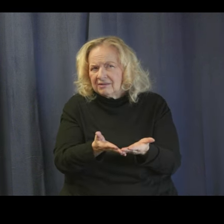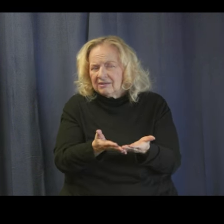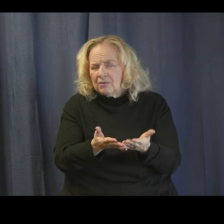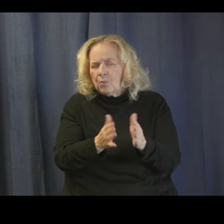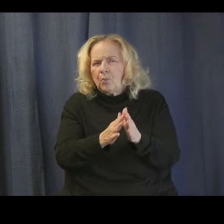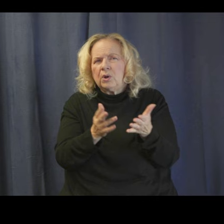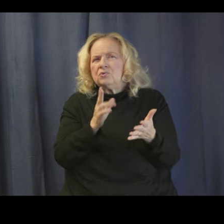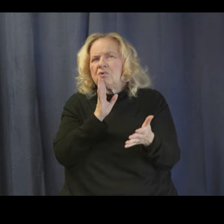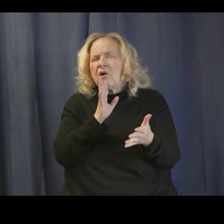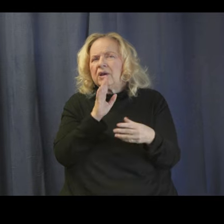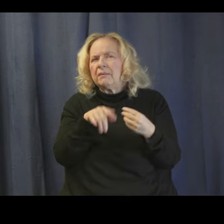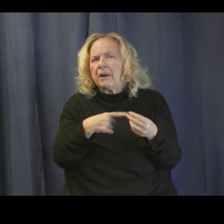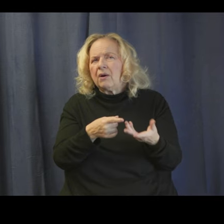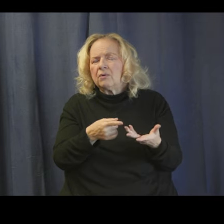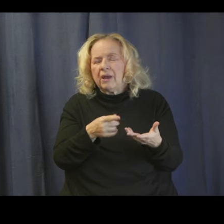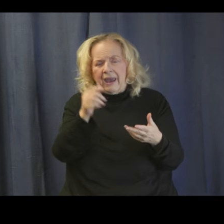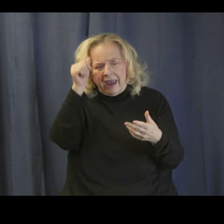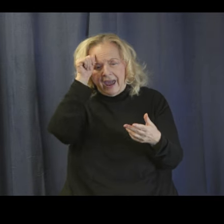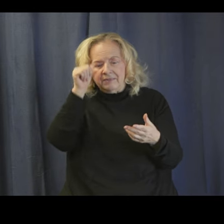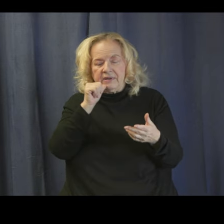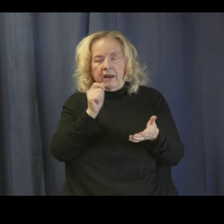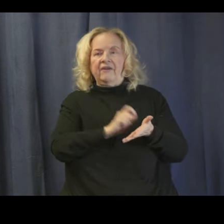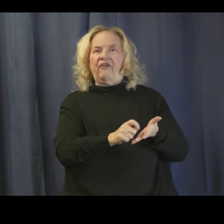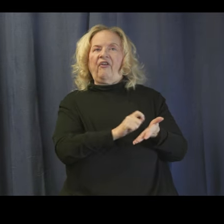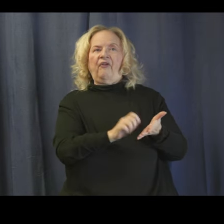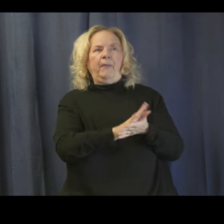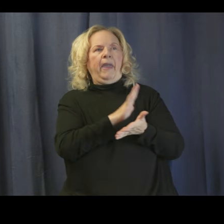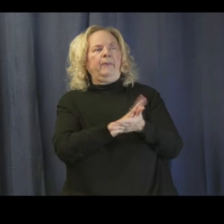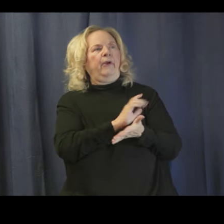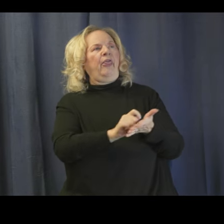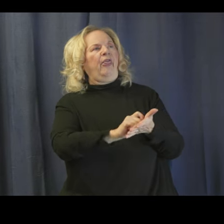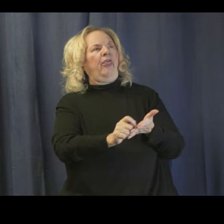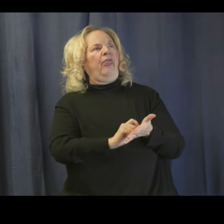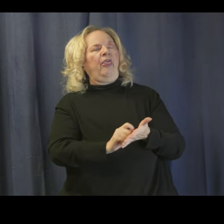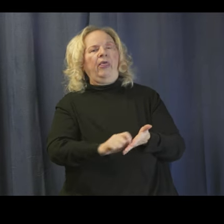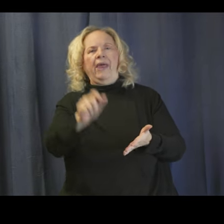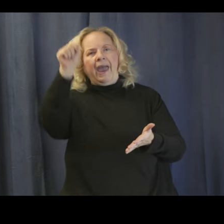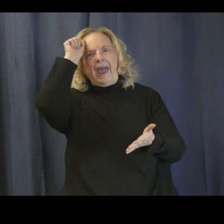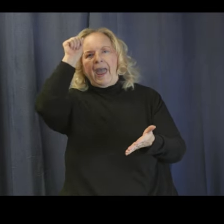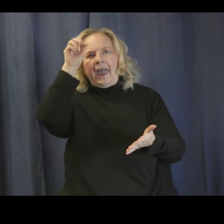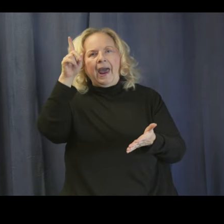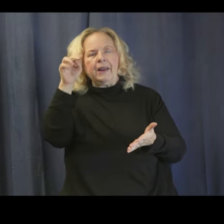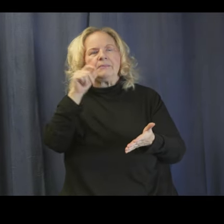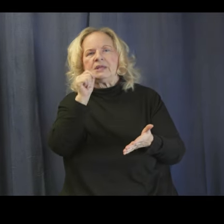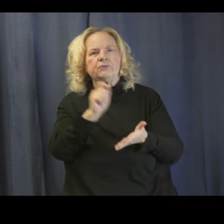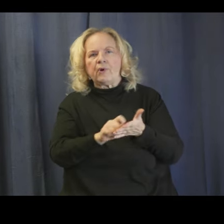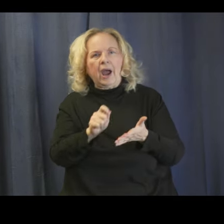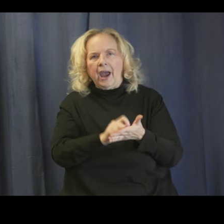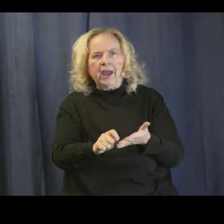What book? I mean, Adam didn't have a pencil and paper.